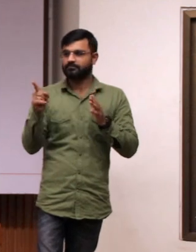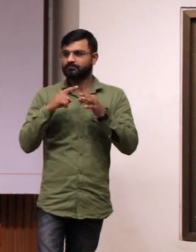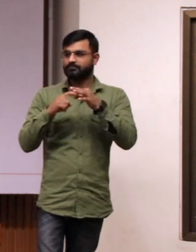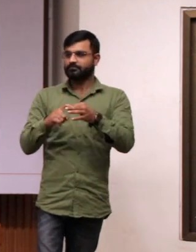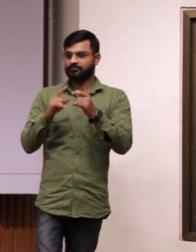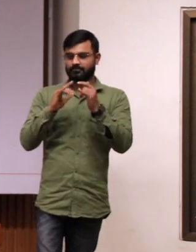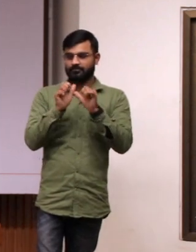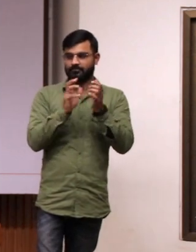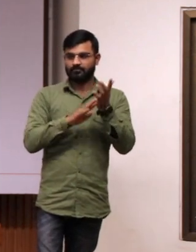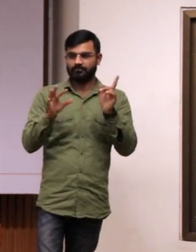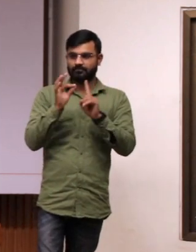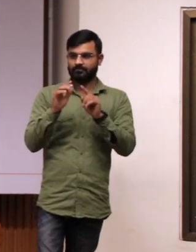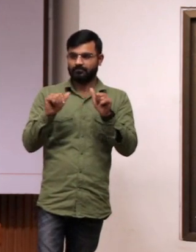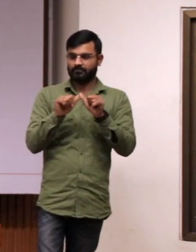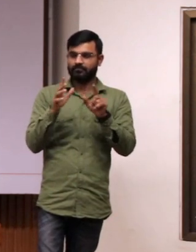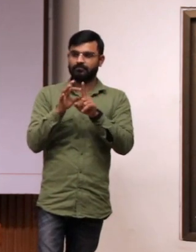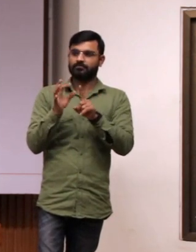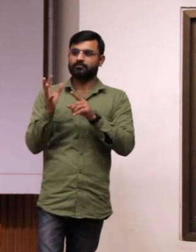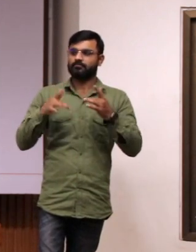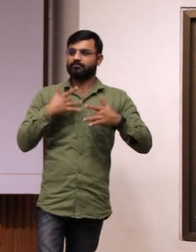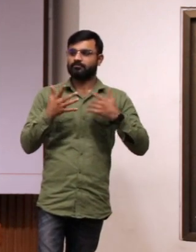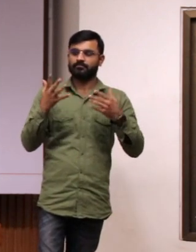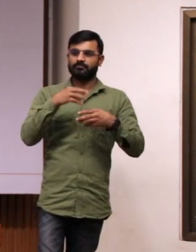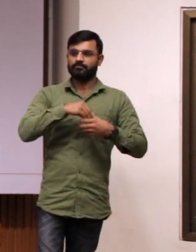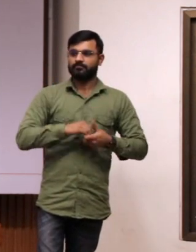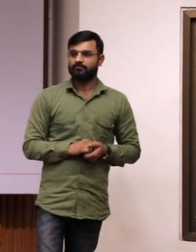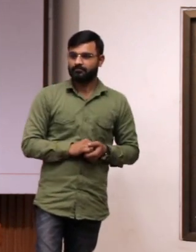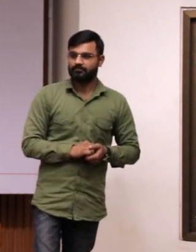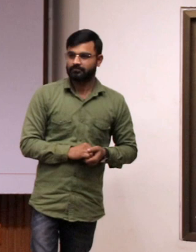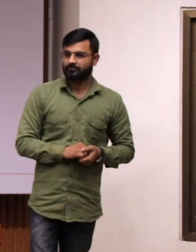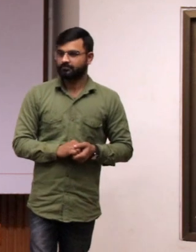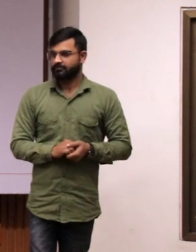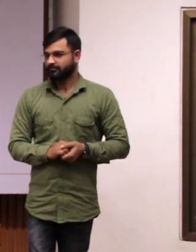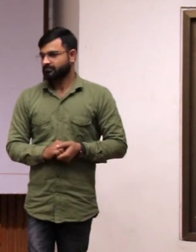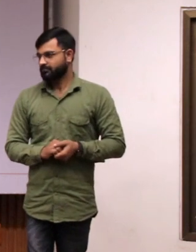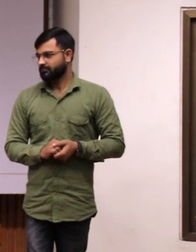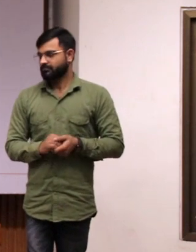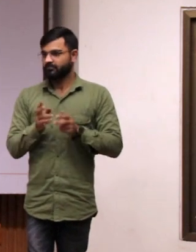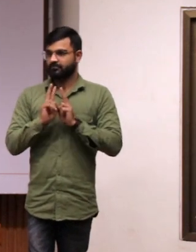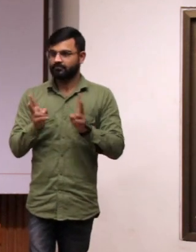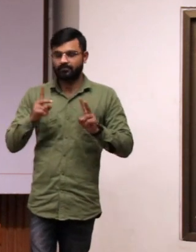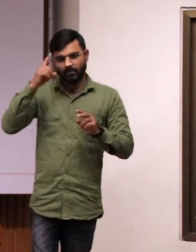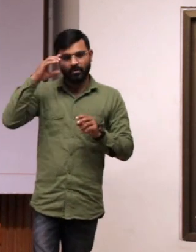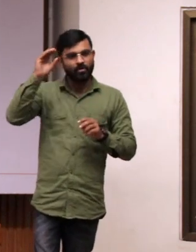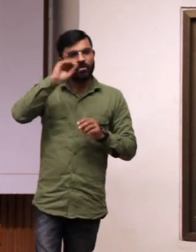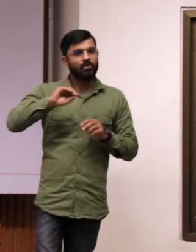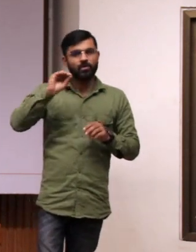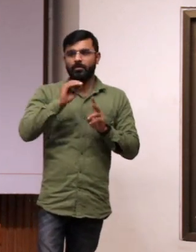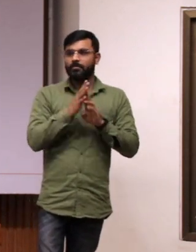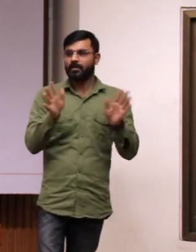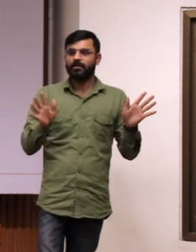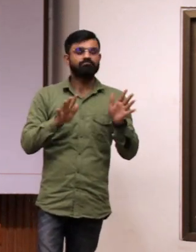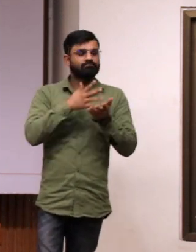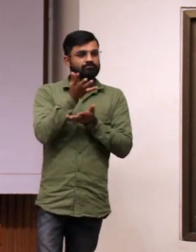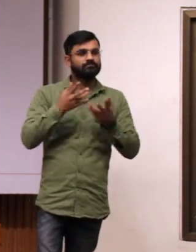about CAMPA. I'm not sure if it has been addressed earlier. So, you know, common opinion among journalists